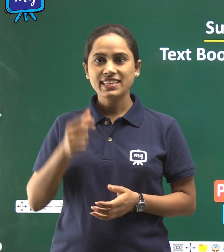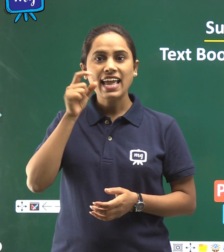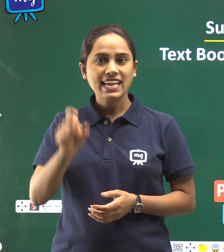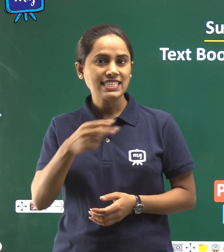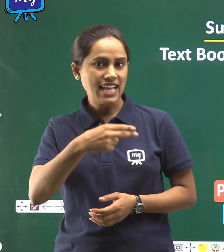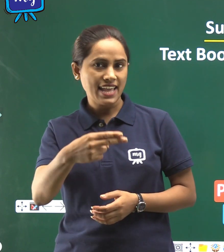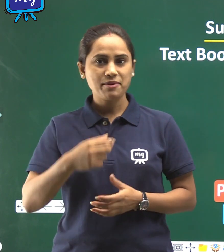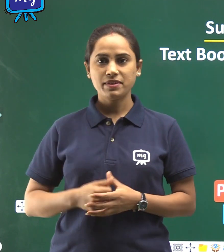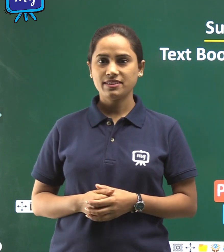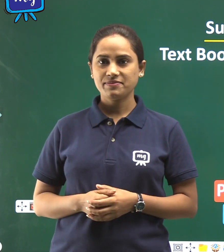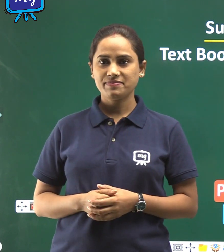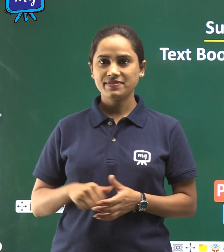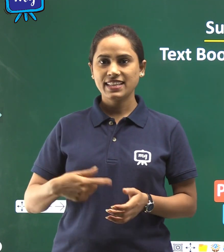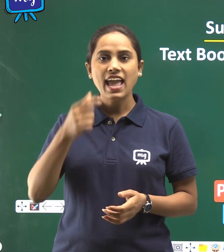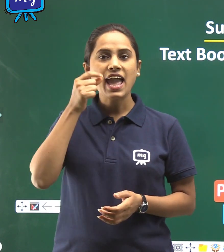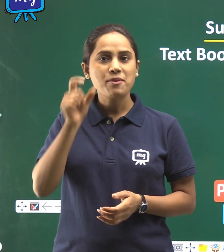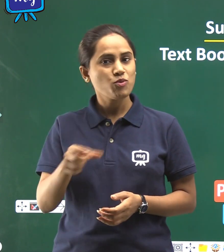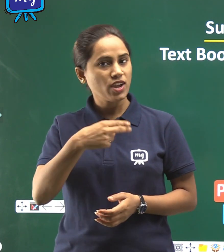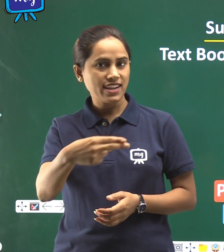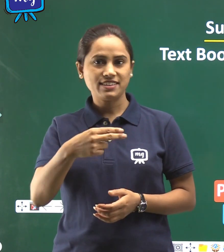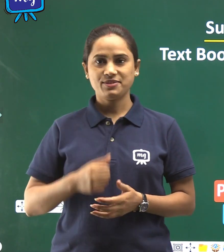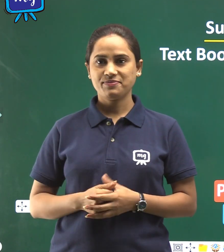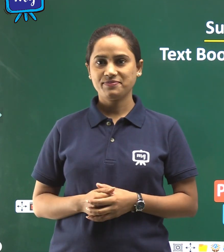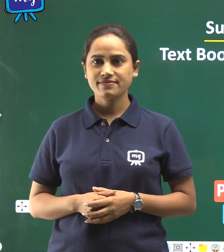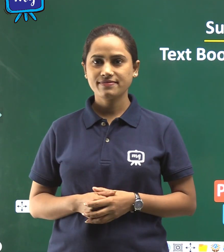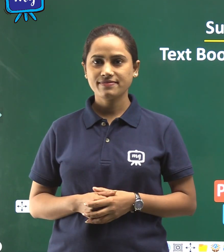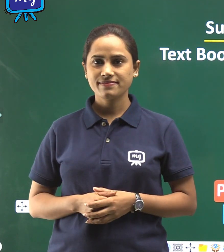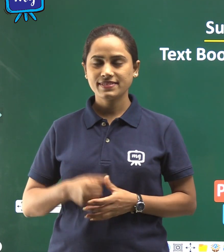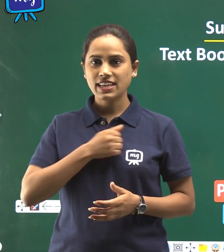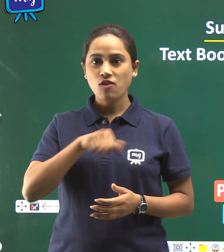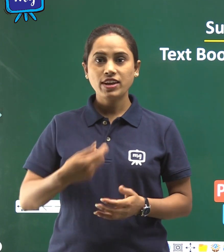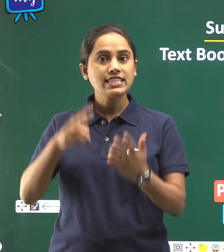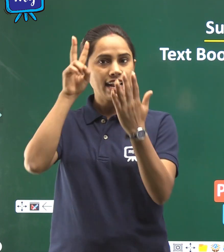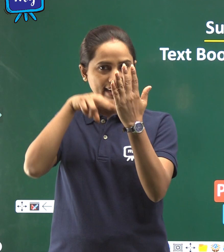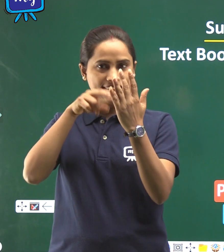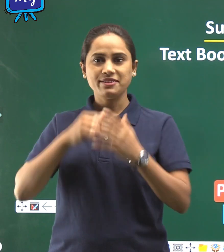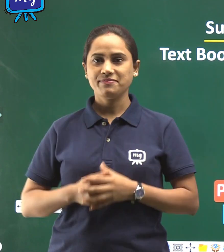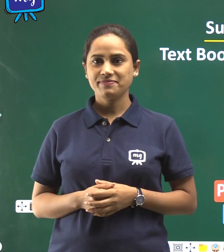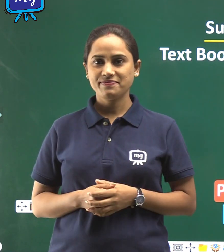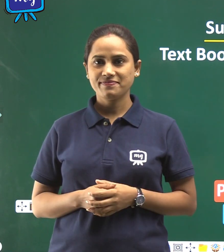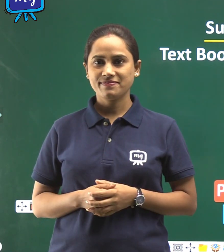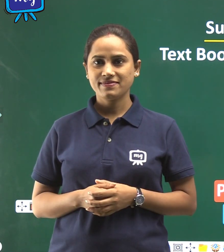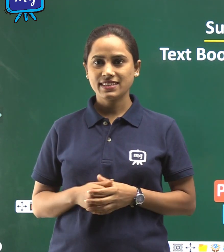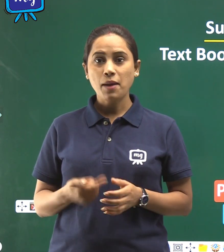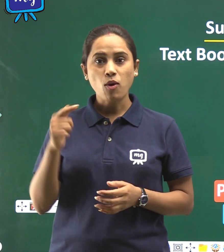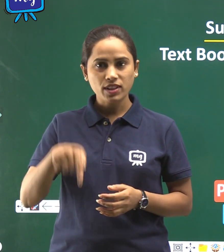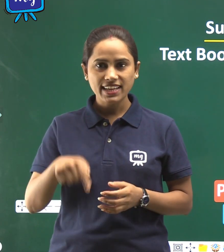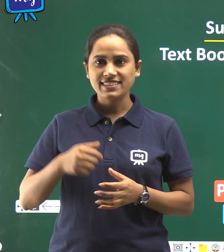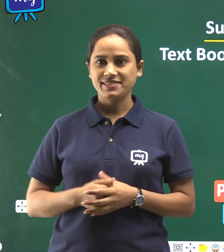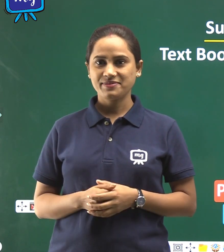Sahib and Mukesh. We shall read about